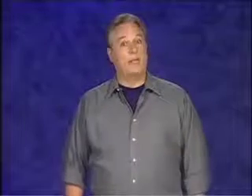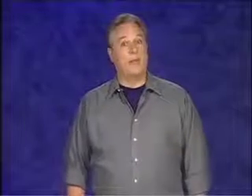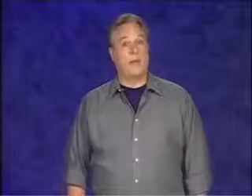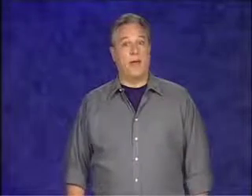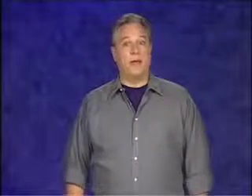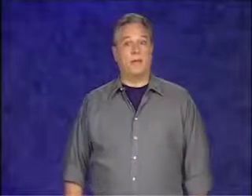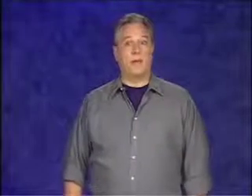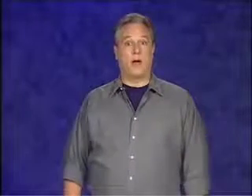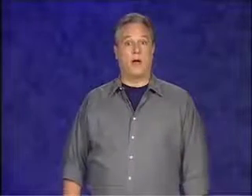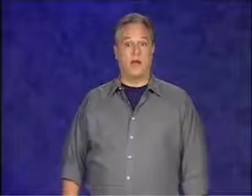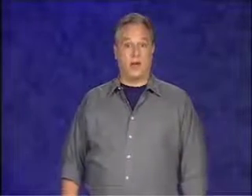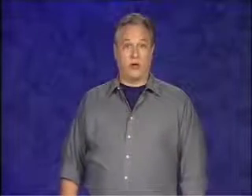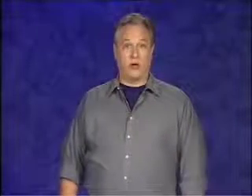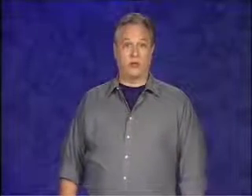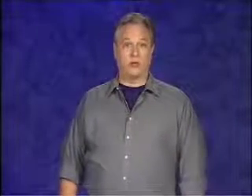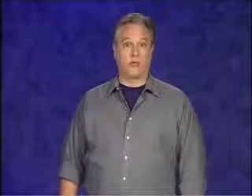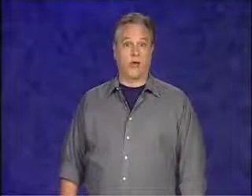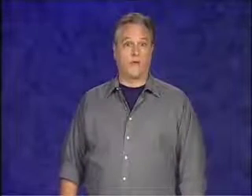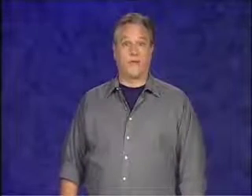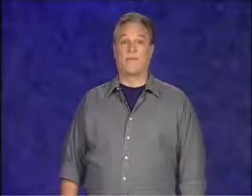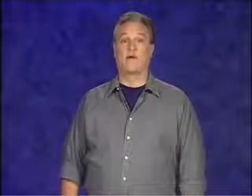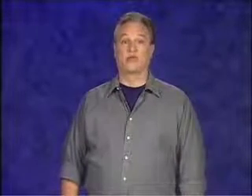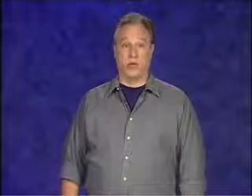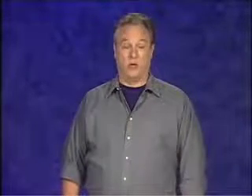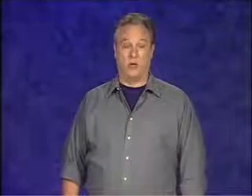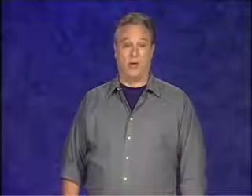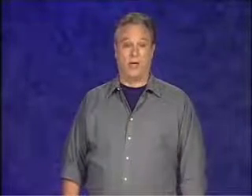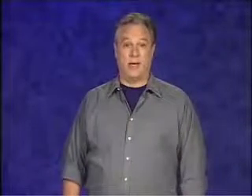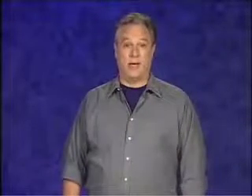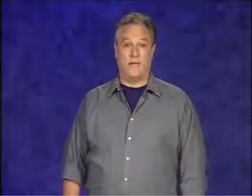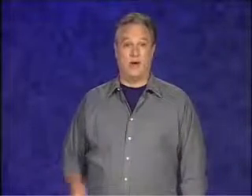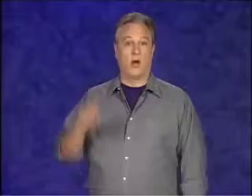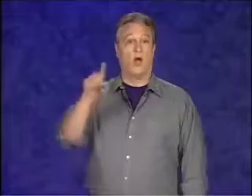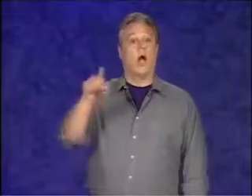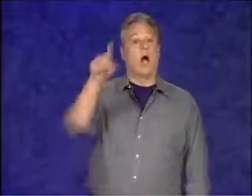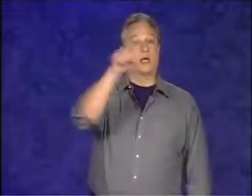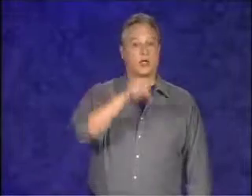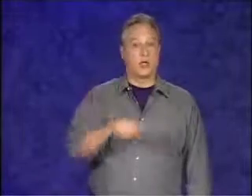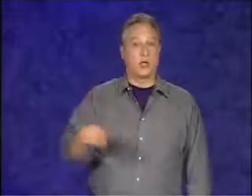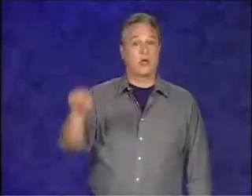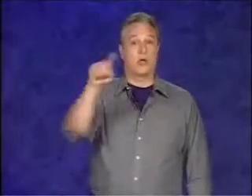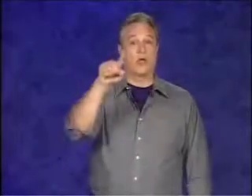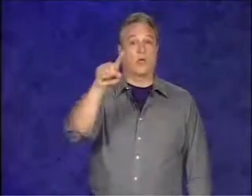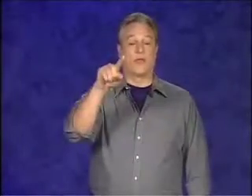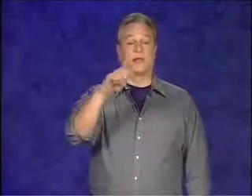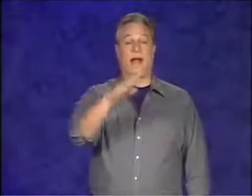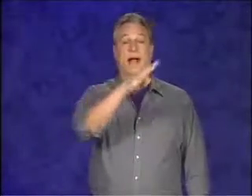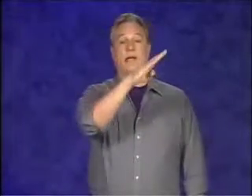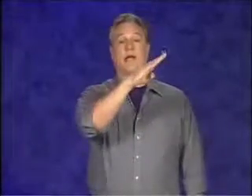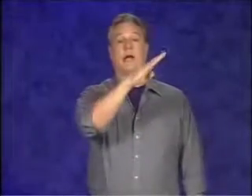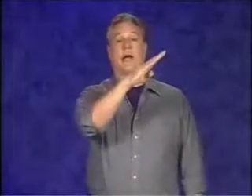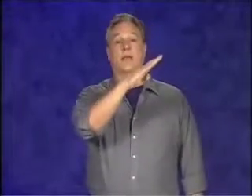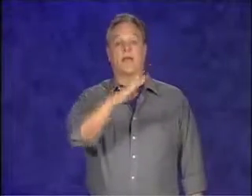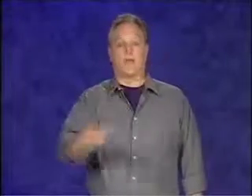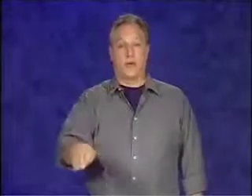Picture the basic part of the international graphic for don't and never, a circle with a diagonal line through